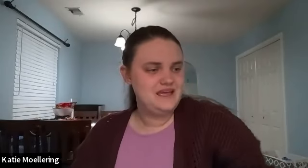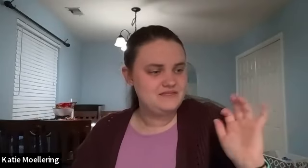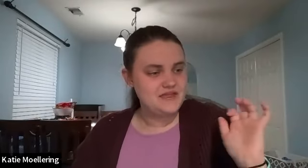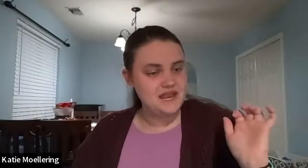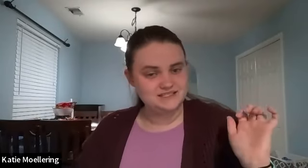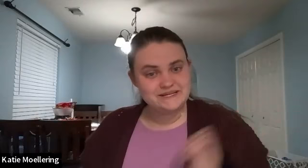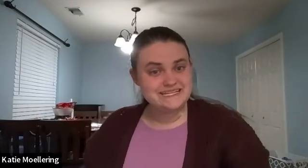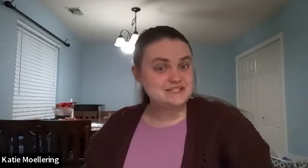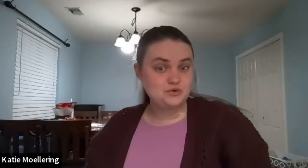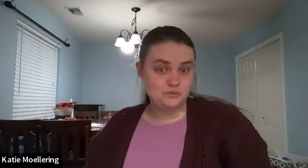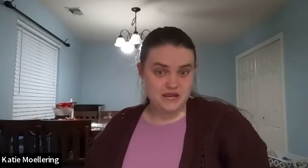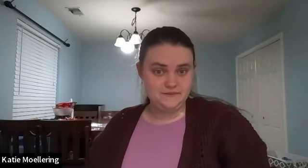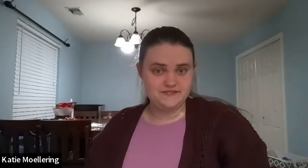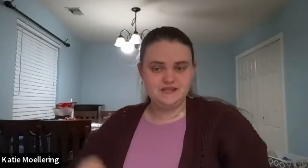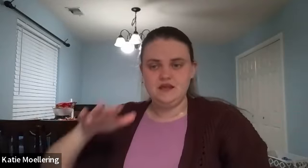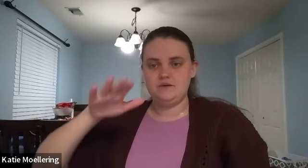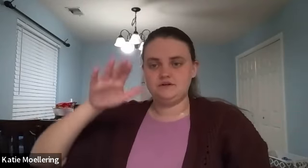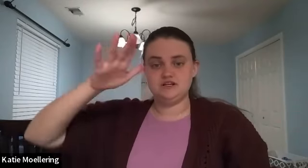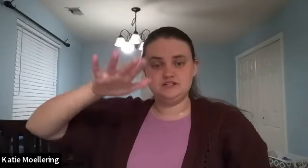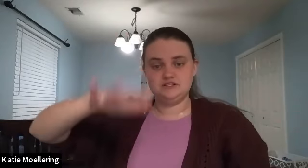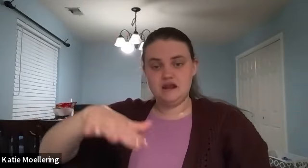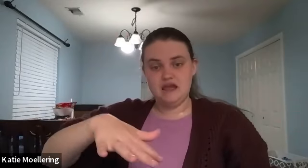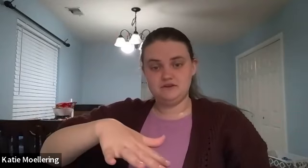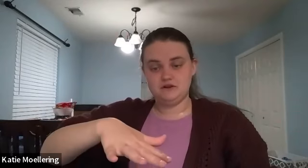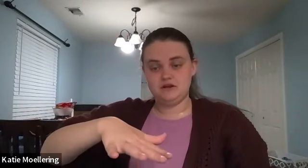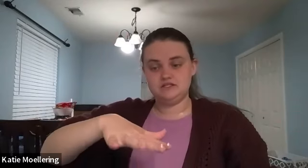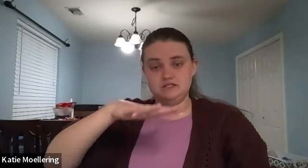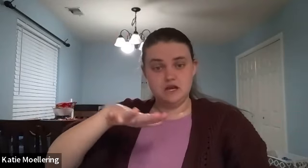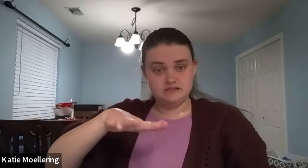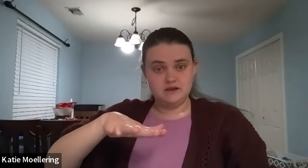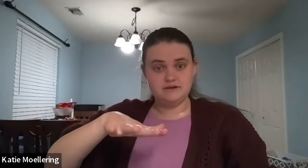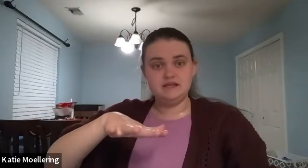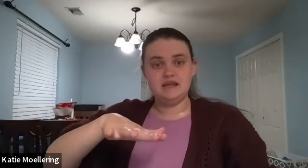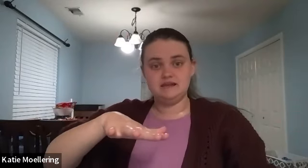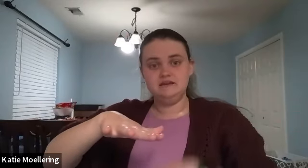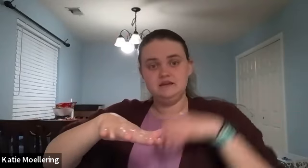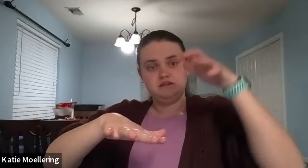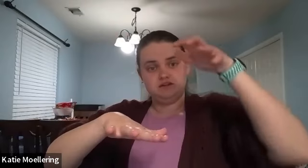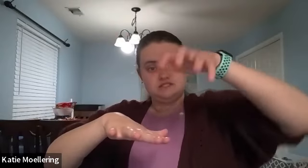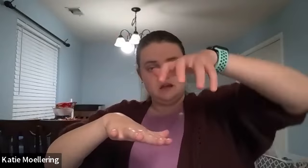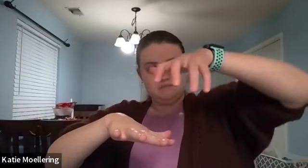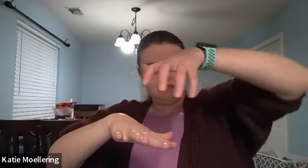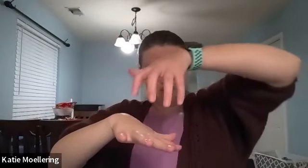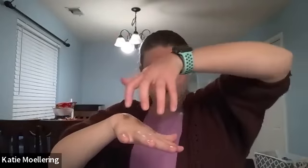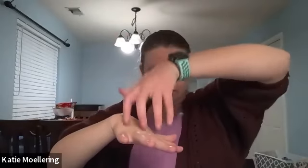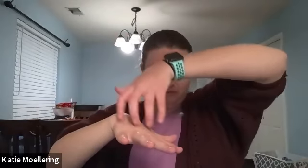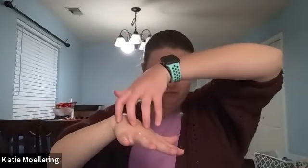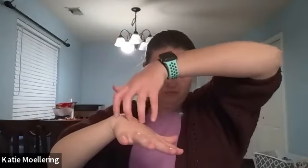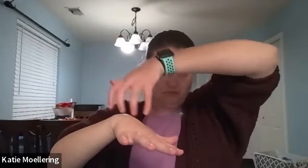The next one is grapes. And what you're going to do is you're going to have your non-dominant hand. Your dominant is going to go boop, boop, boop,